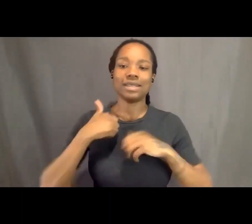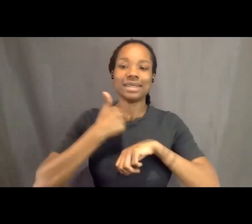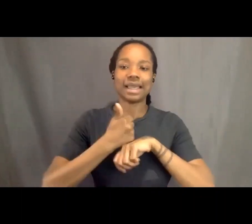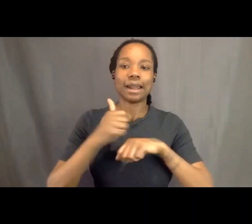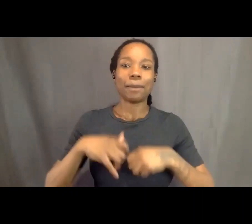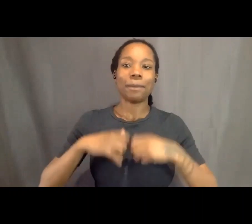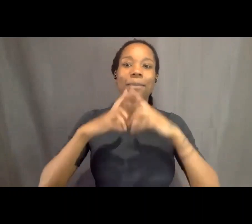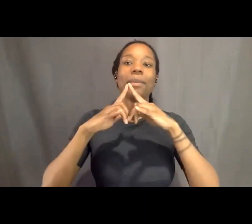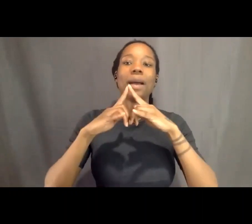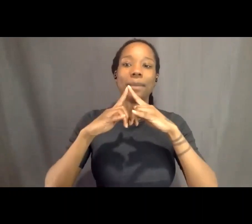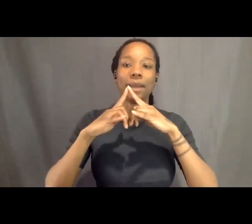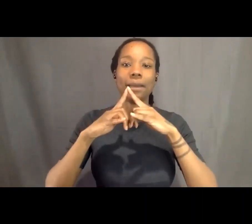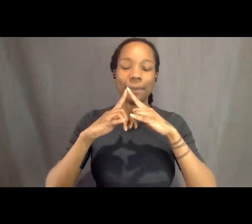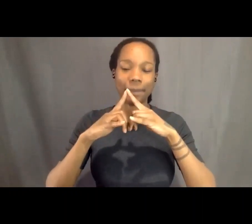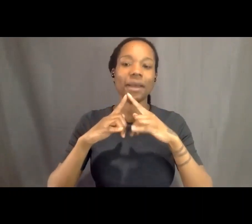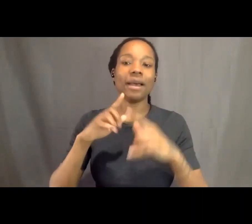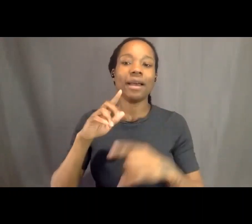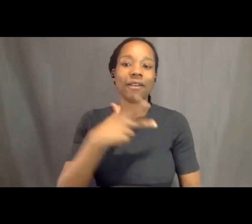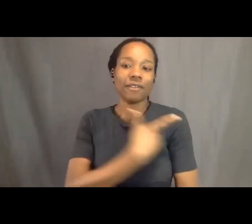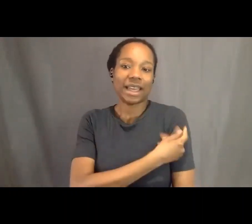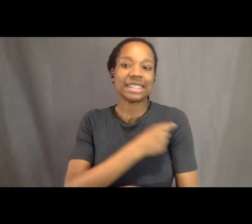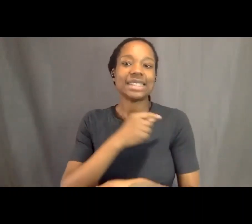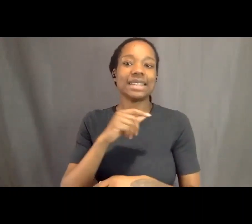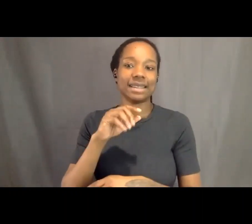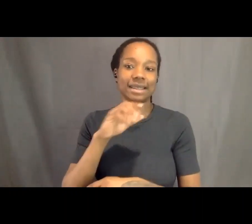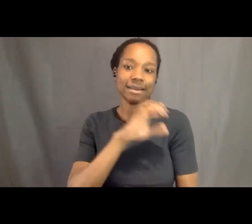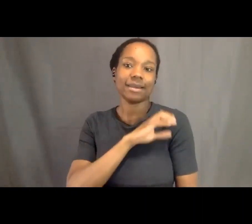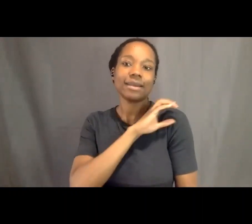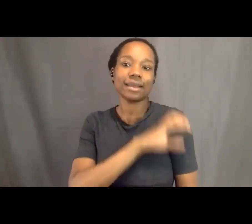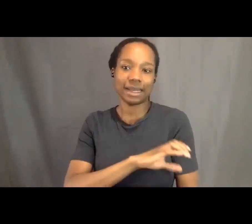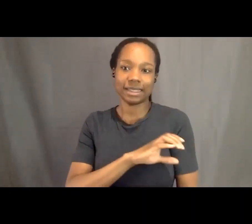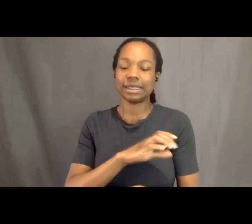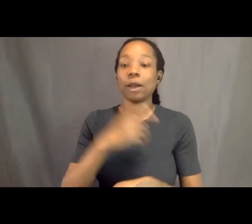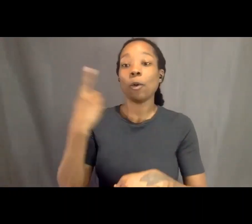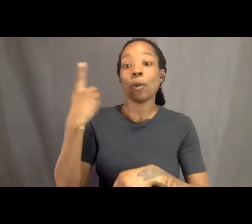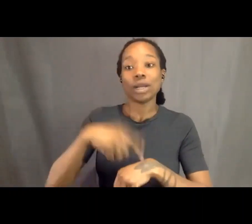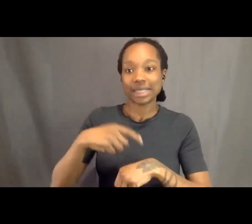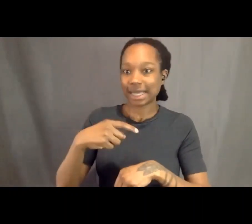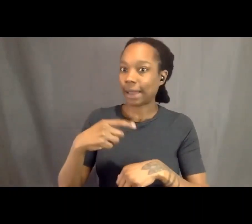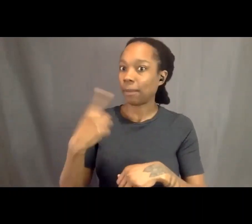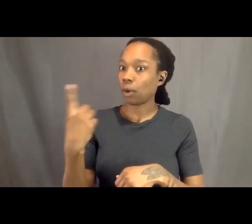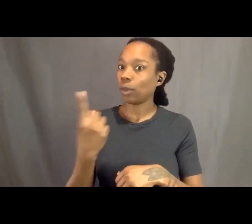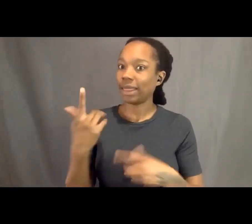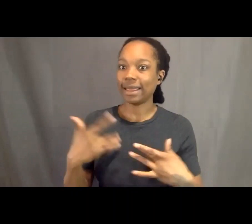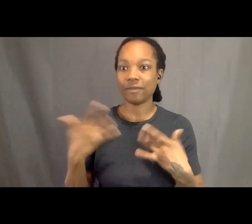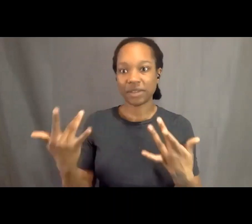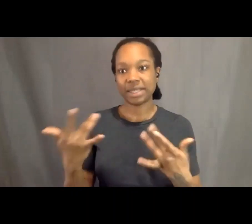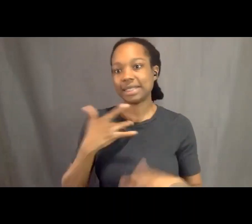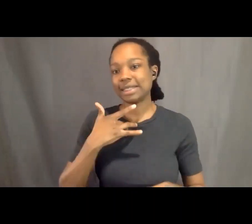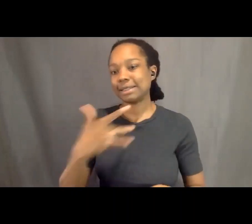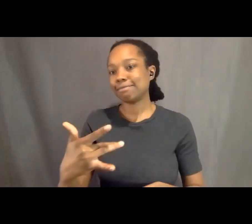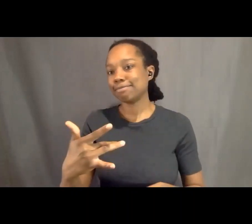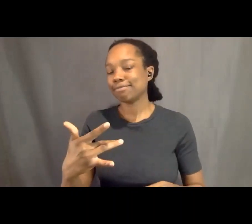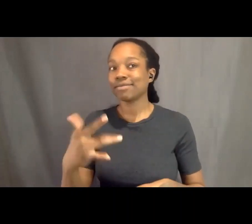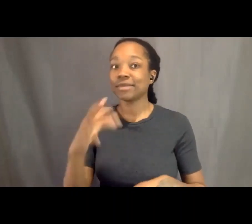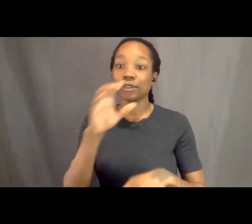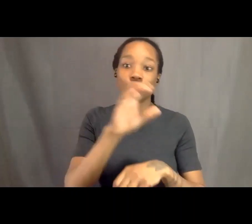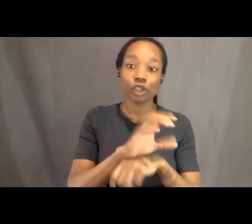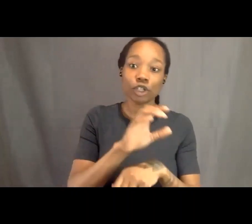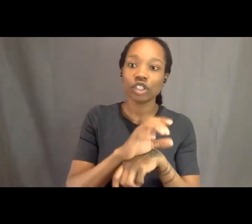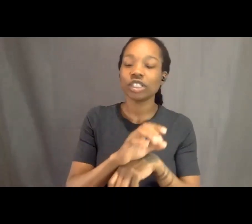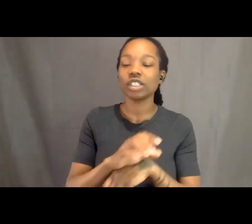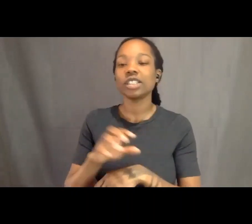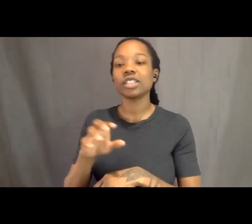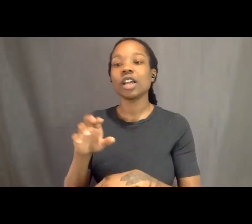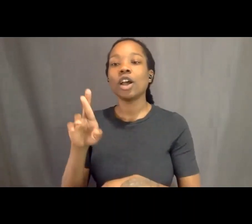are one-time, they're assigned one-time only events that are done primarily in churches and rec centers